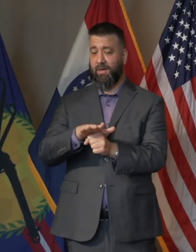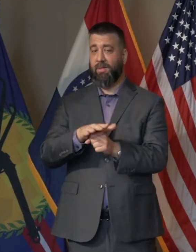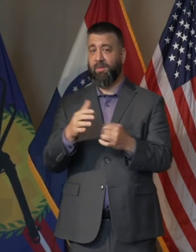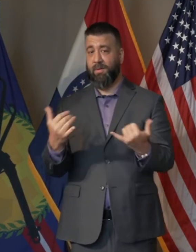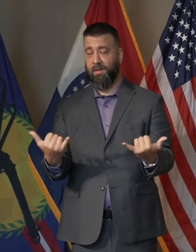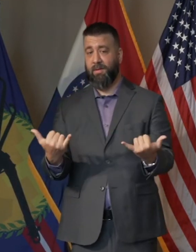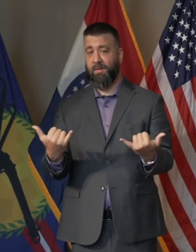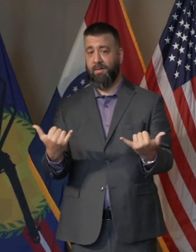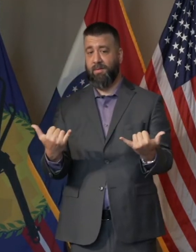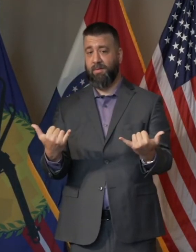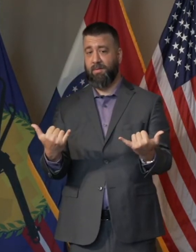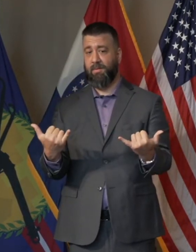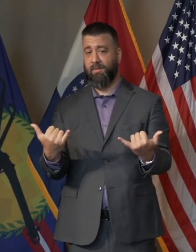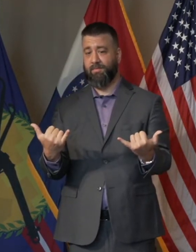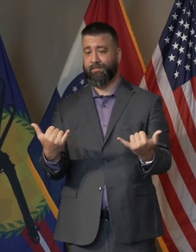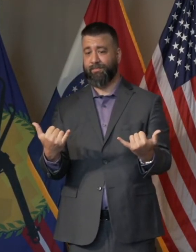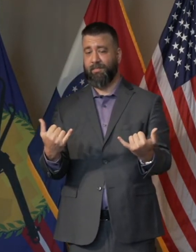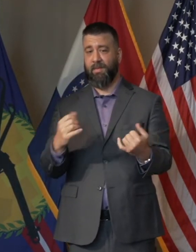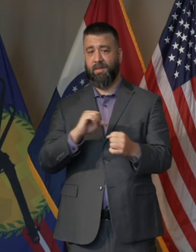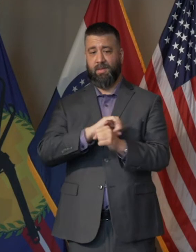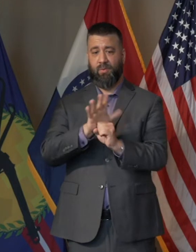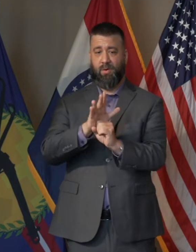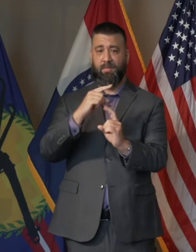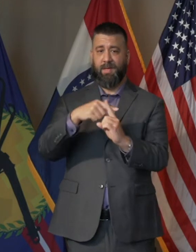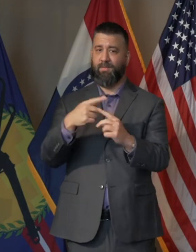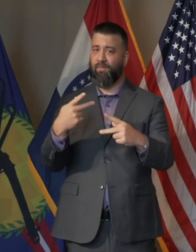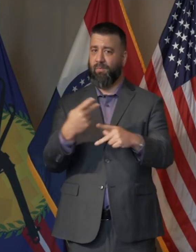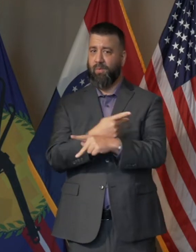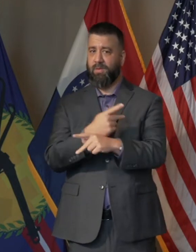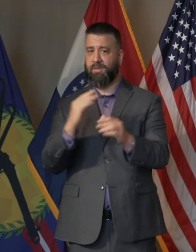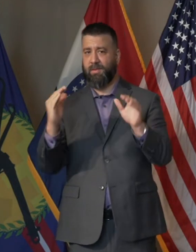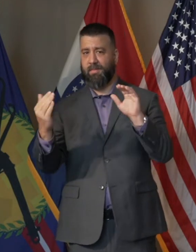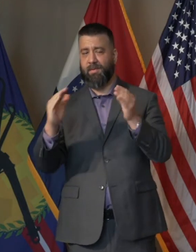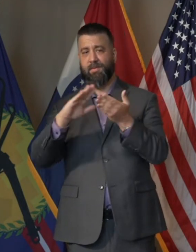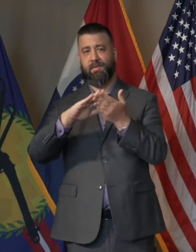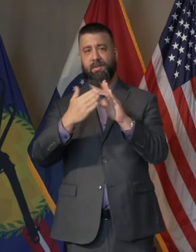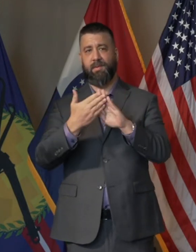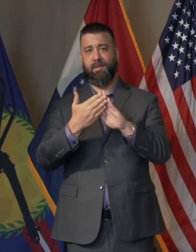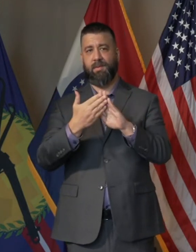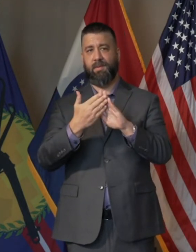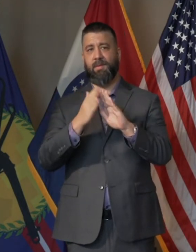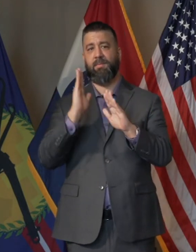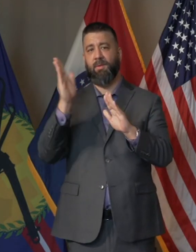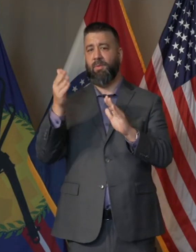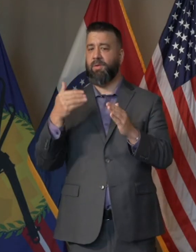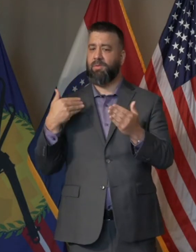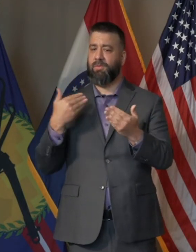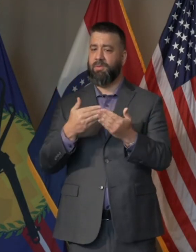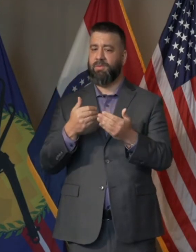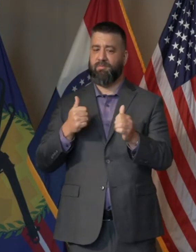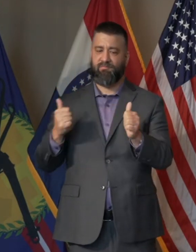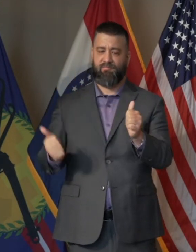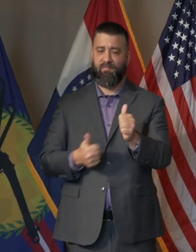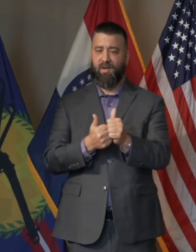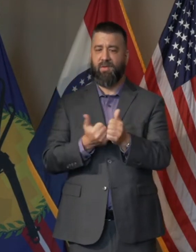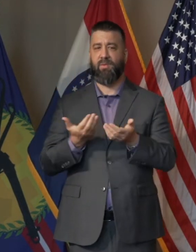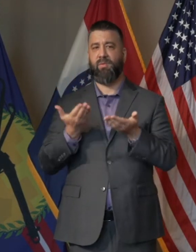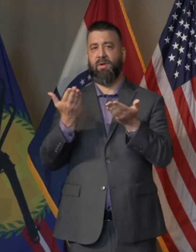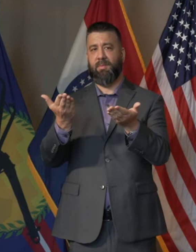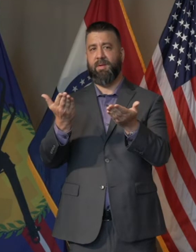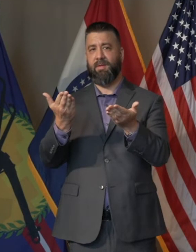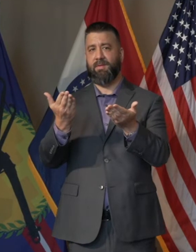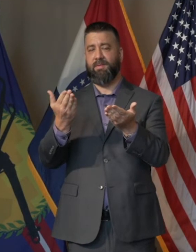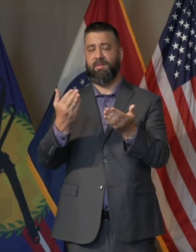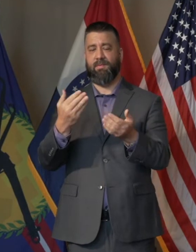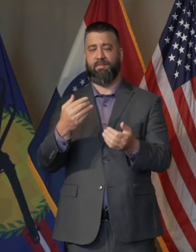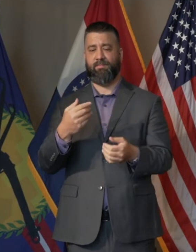the cases are a little worse than what's going on in the city. But we are going to closely follow the recommendations of our county